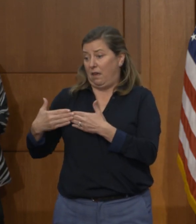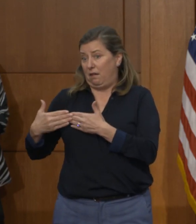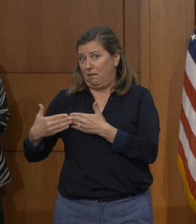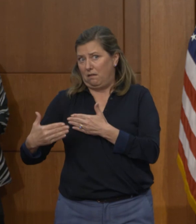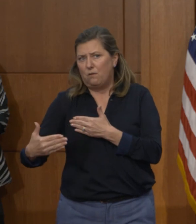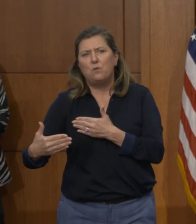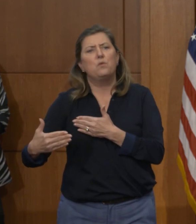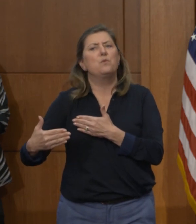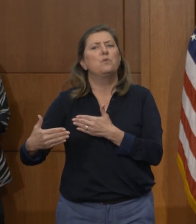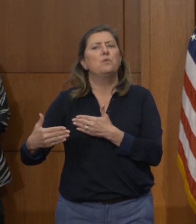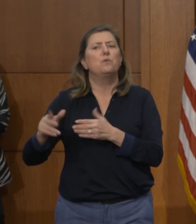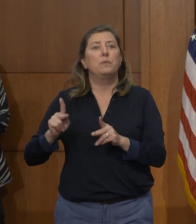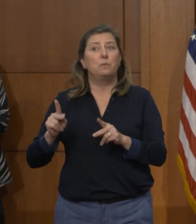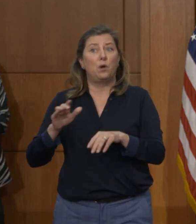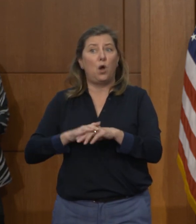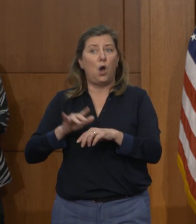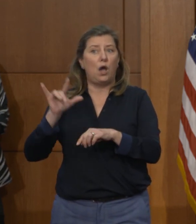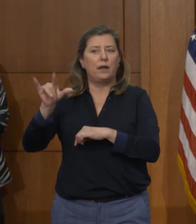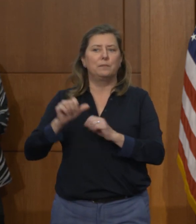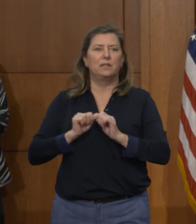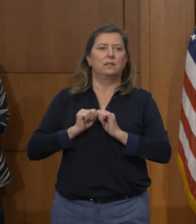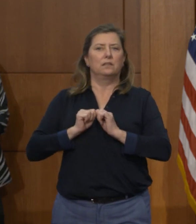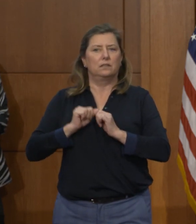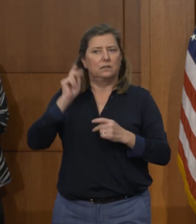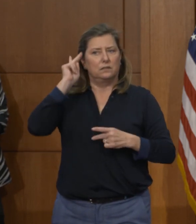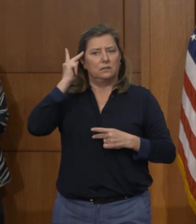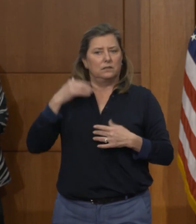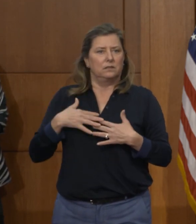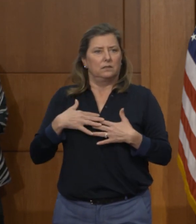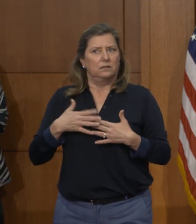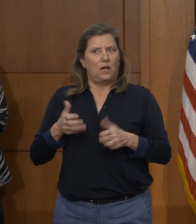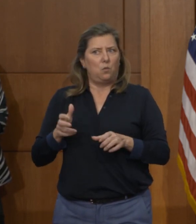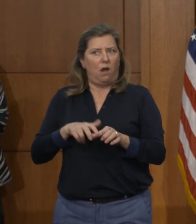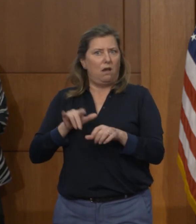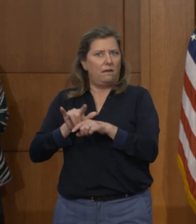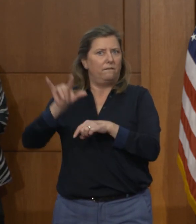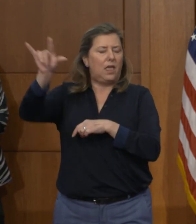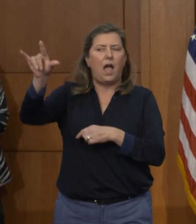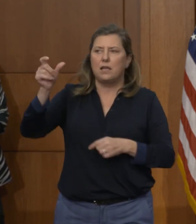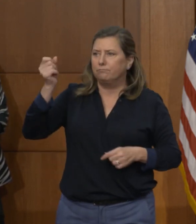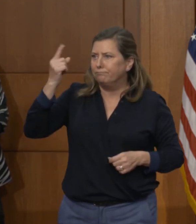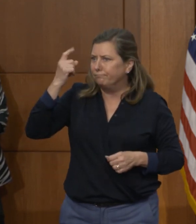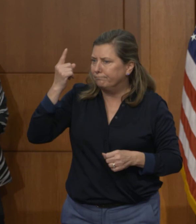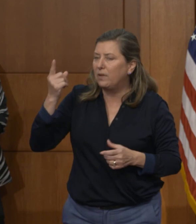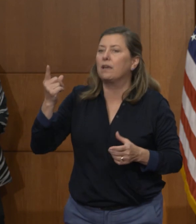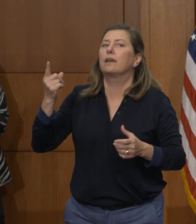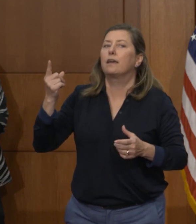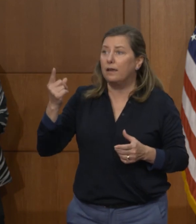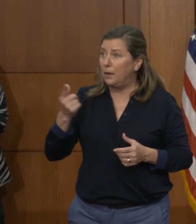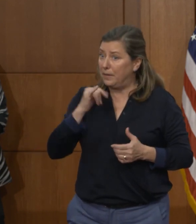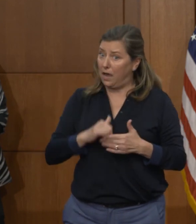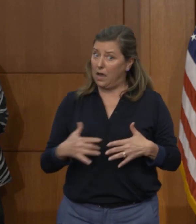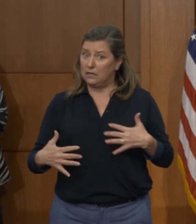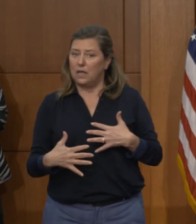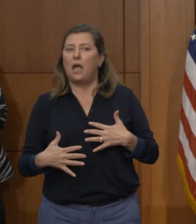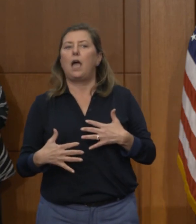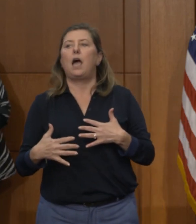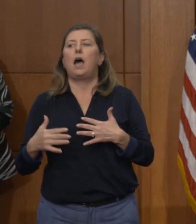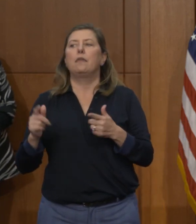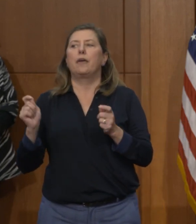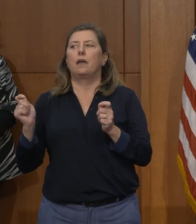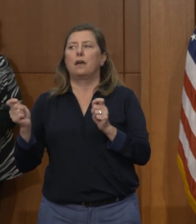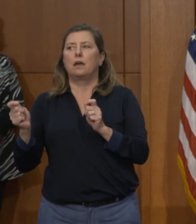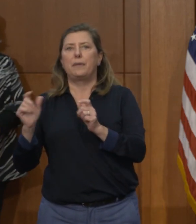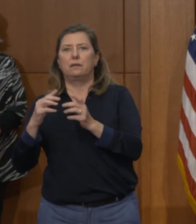fearful of getting on an airplane and flying, understandably so. And so a lot of modifications were made, and in time, people